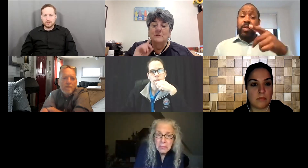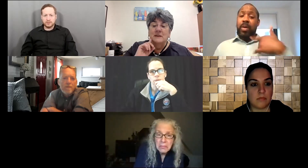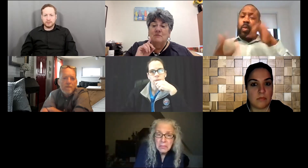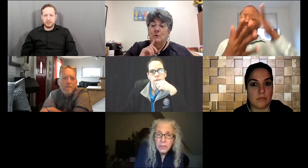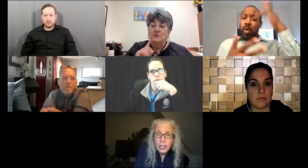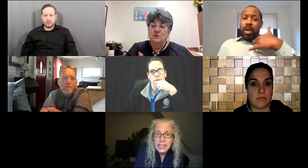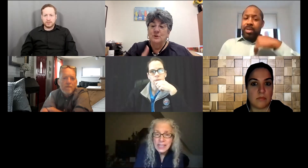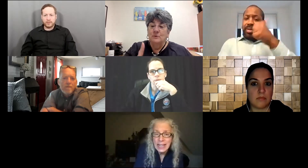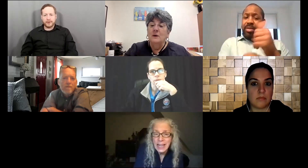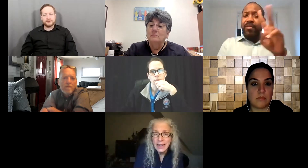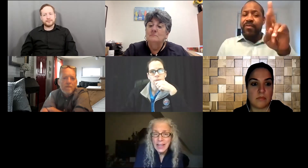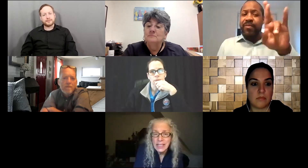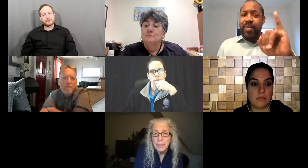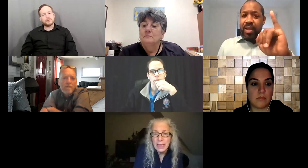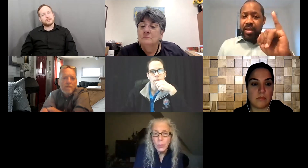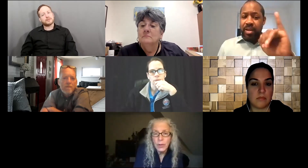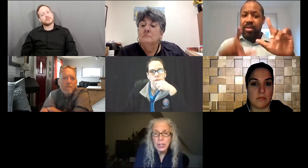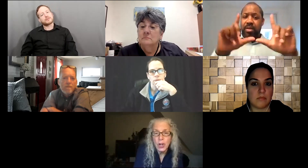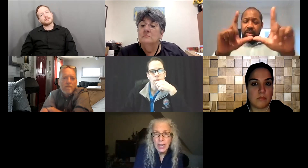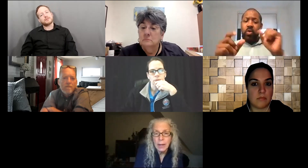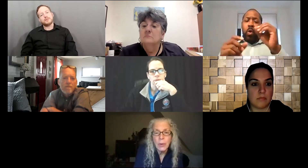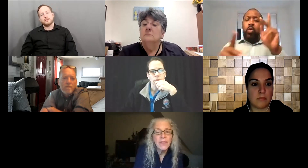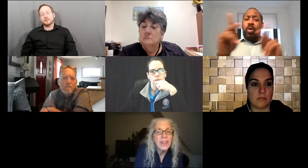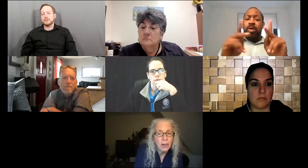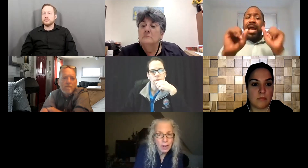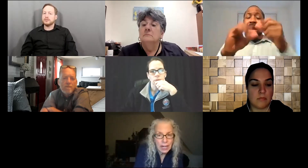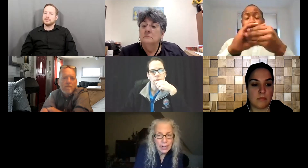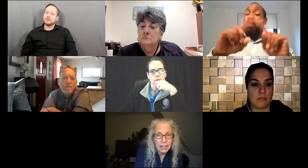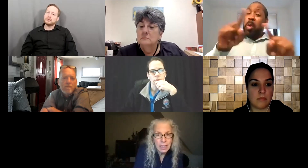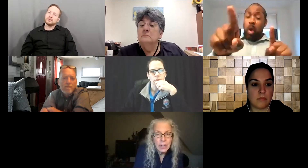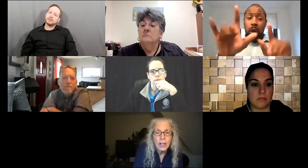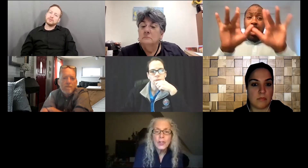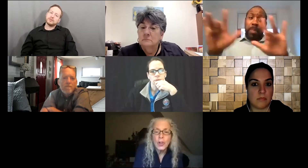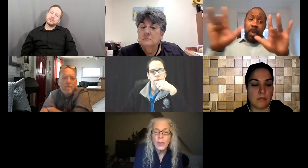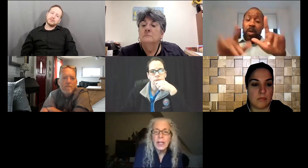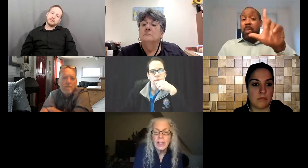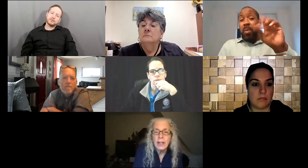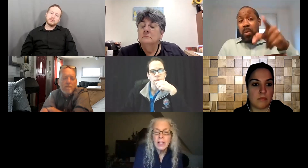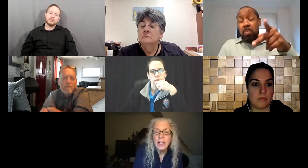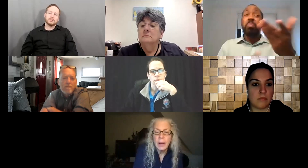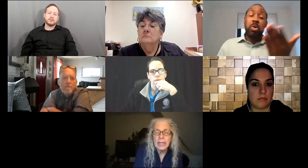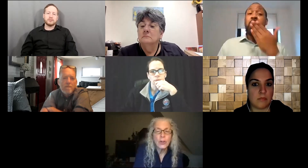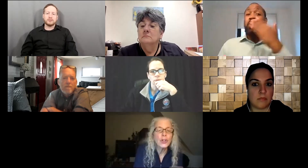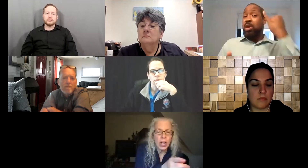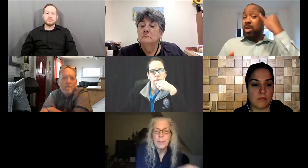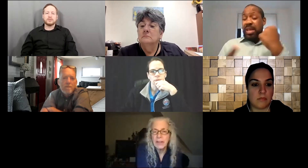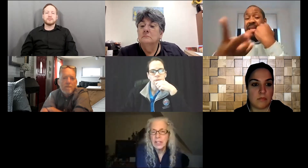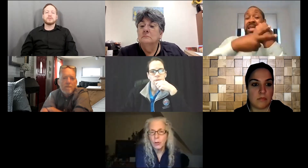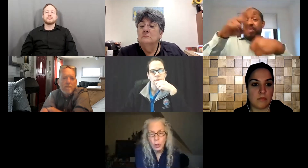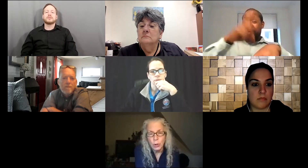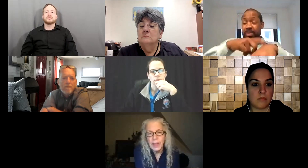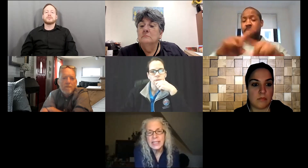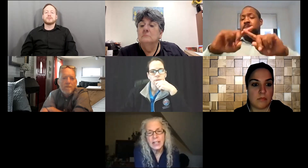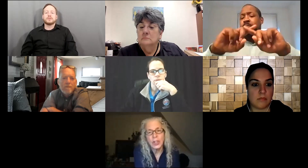So if a deaf person Ernest is showed saying, up, yeah, that's something that we've been talking about with BRI. So that, I mean, you're talking about a